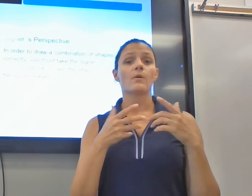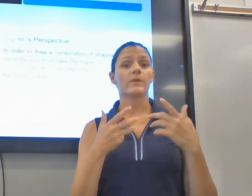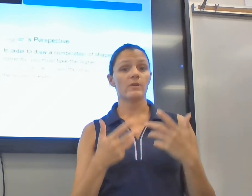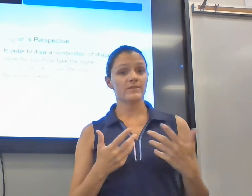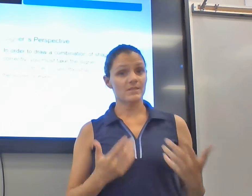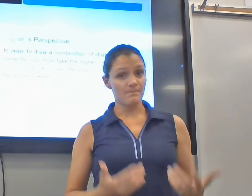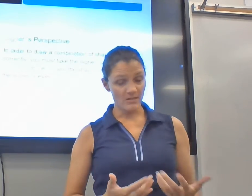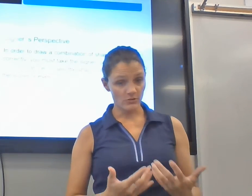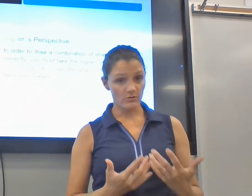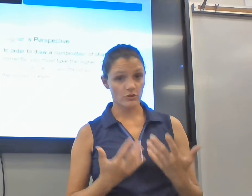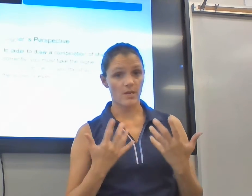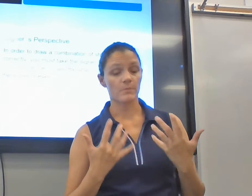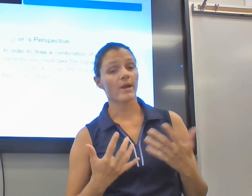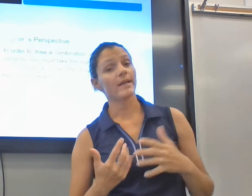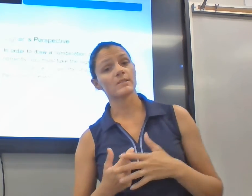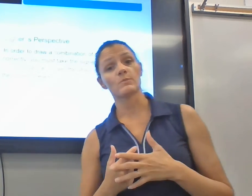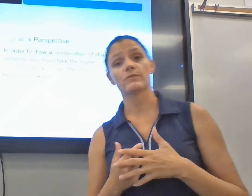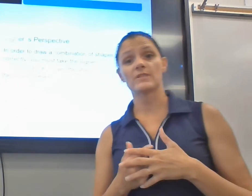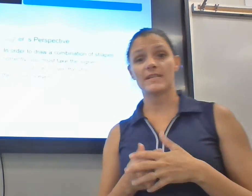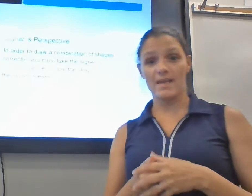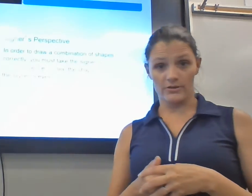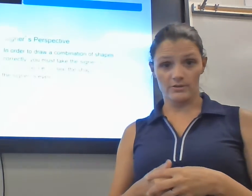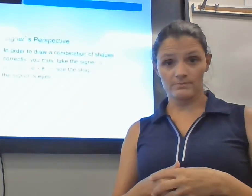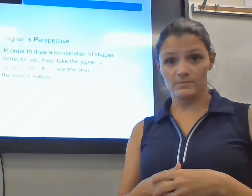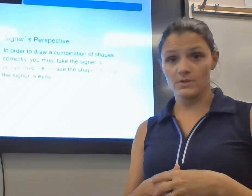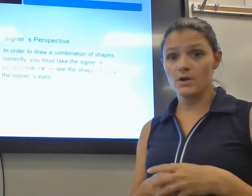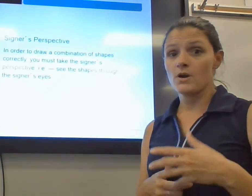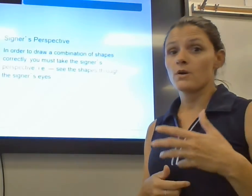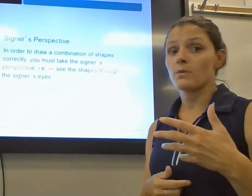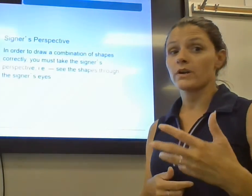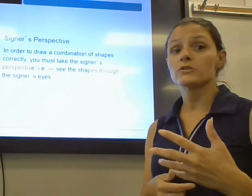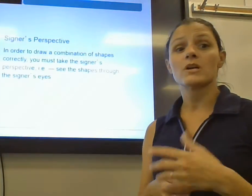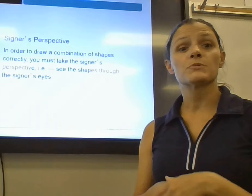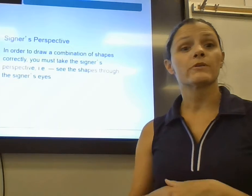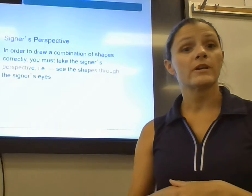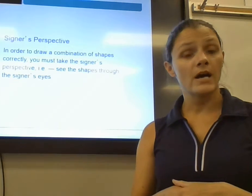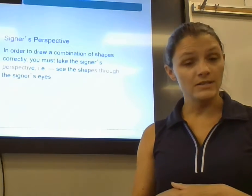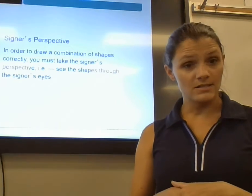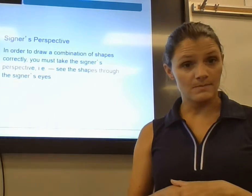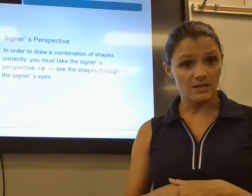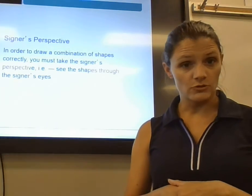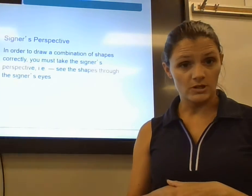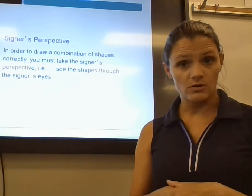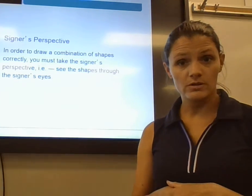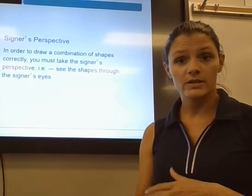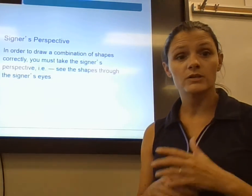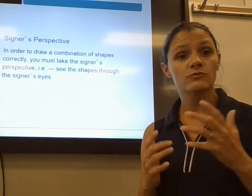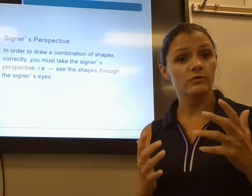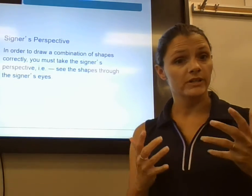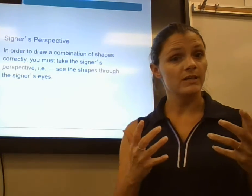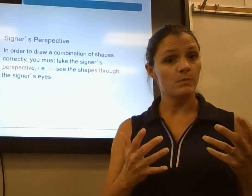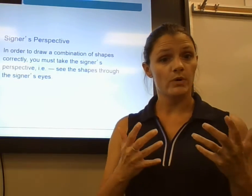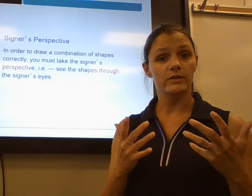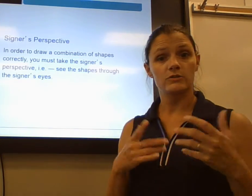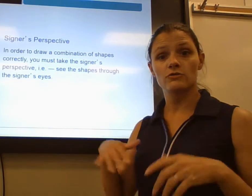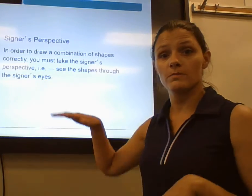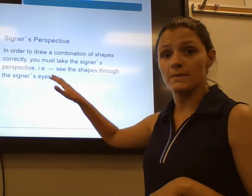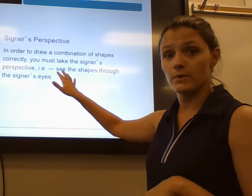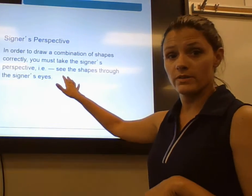When you have a symmetrical shape, your hands move together. When our shapes are non-symmetrical, it's really important that you remember